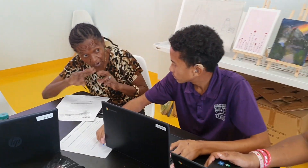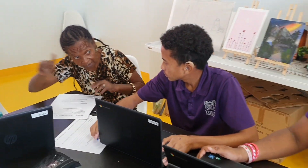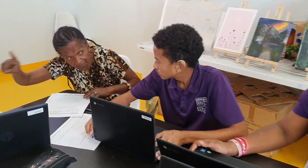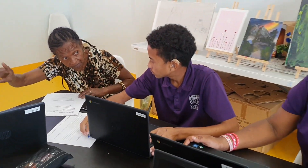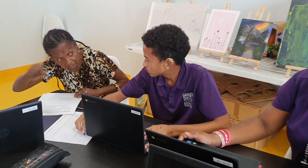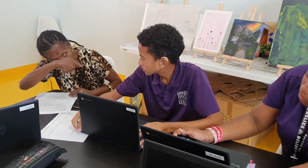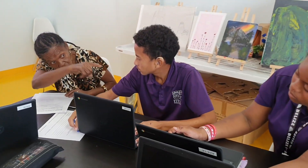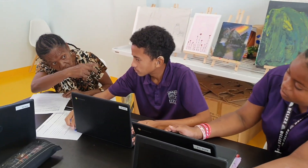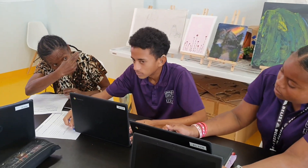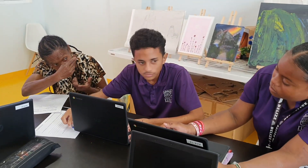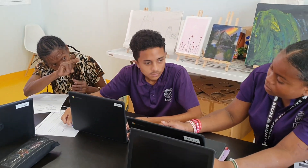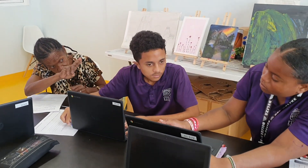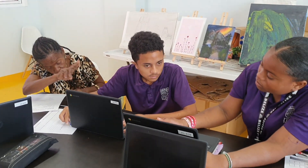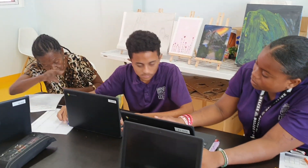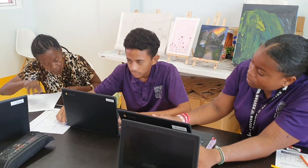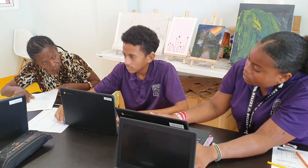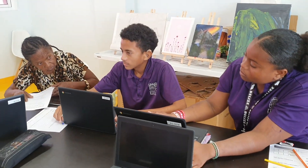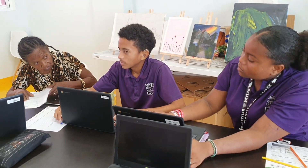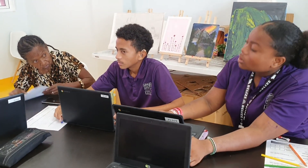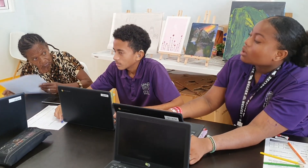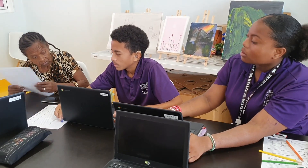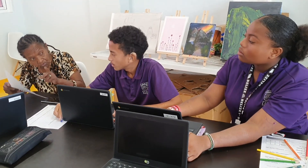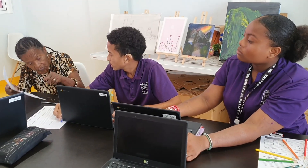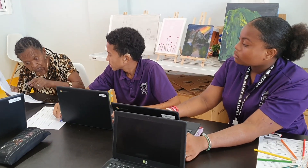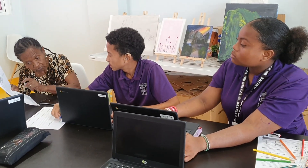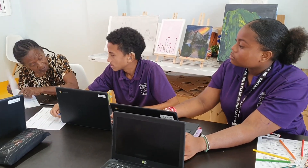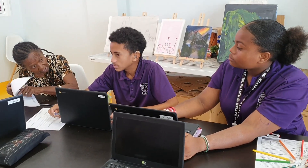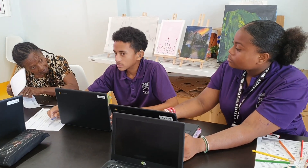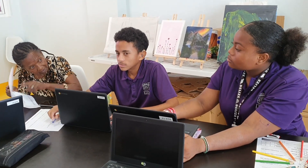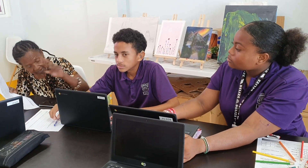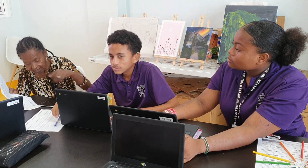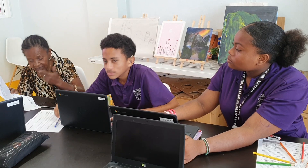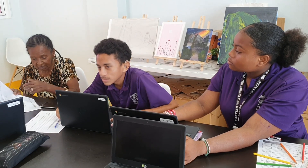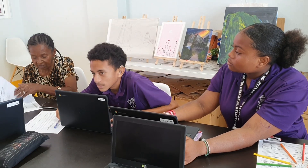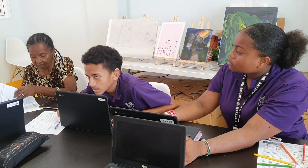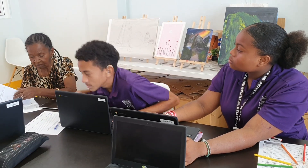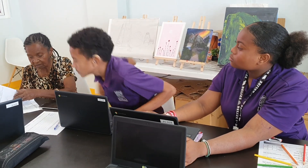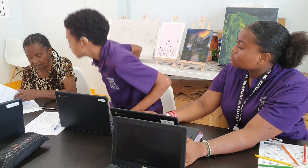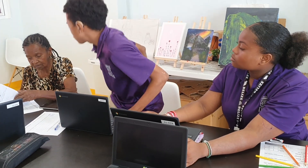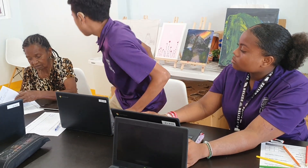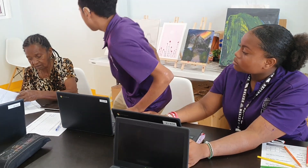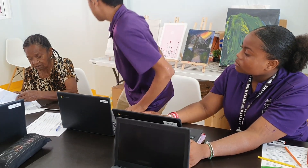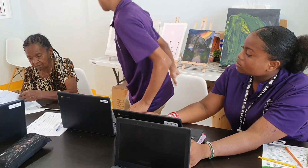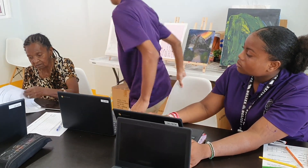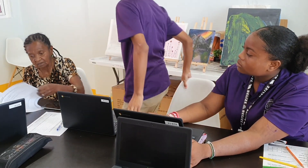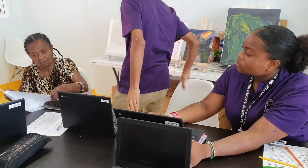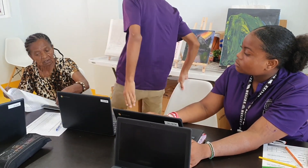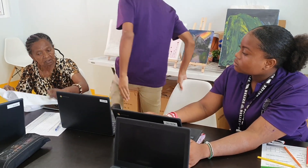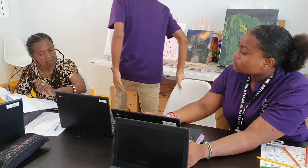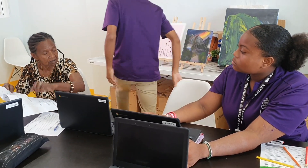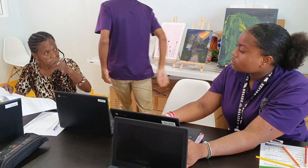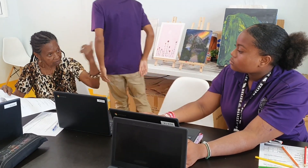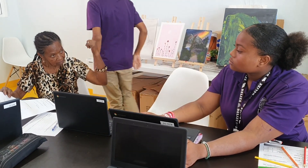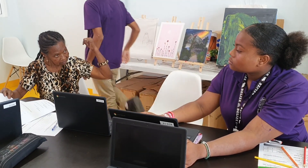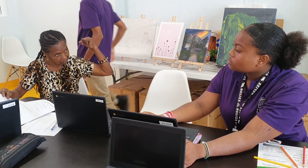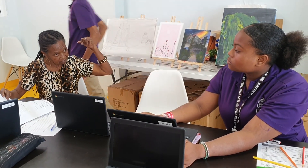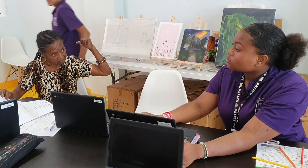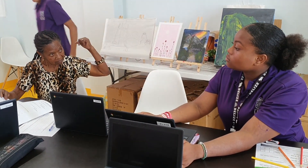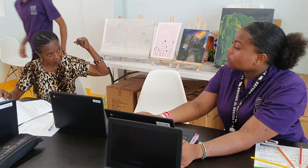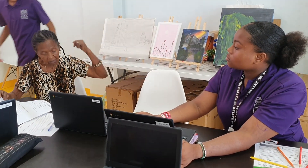also gets creative in finding ways to communicate with others, just like many people do. You have your friends outside of school. How do you communicate